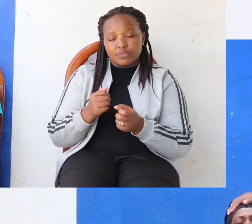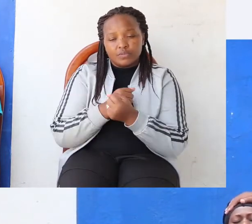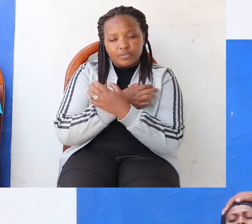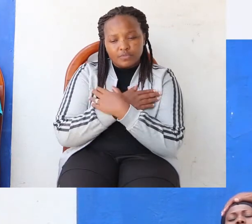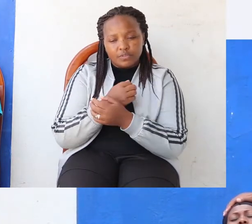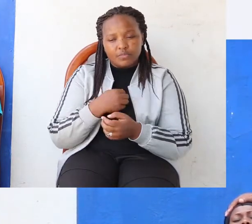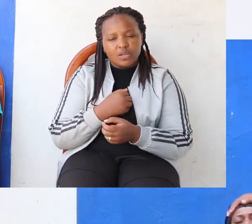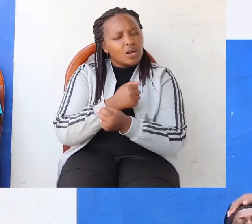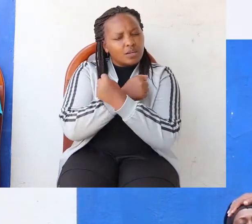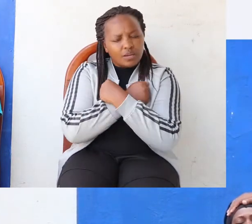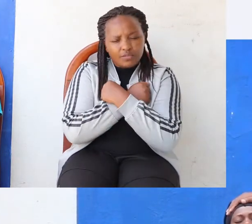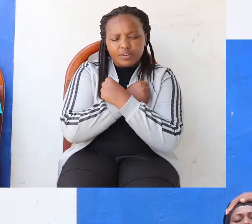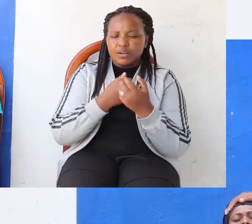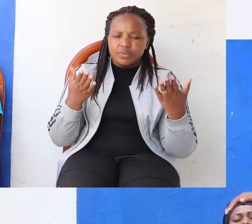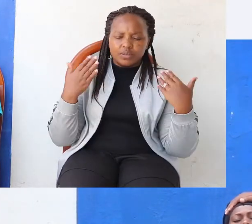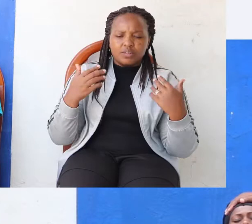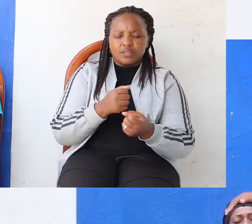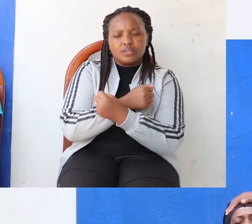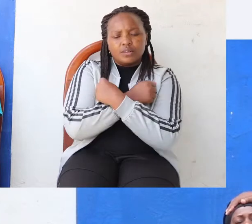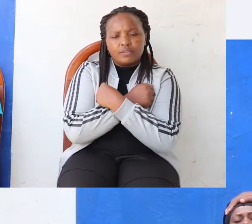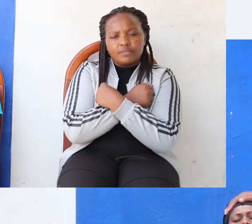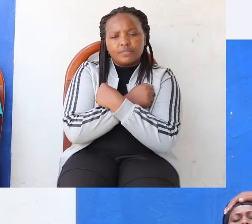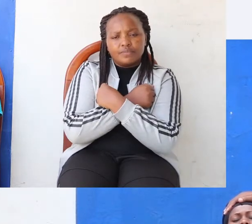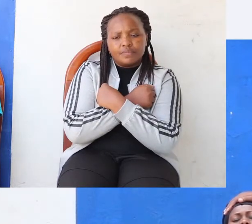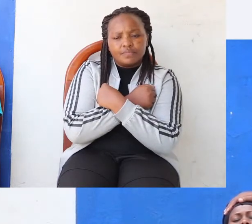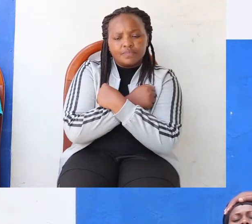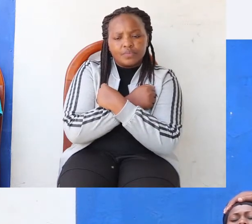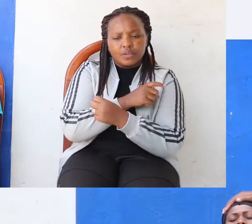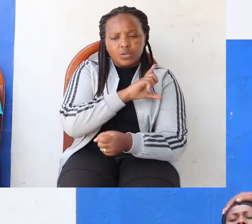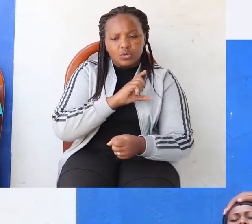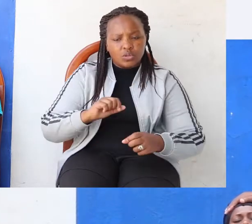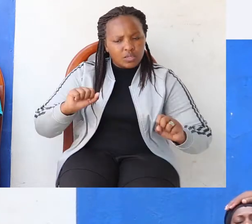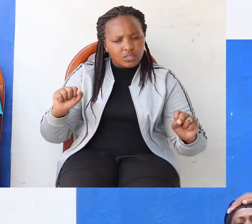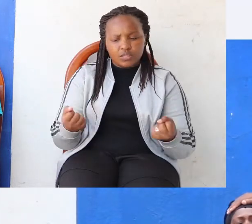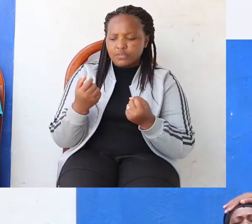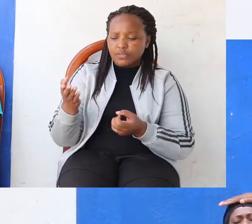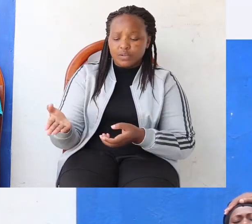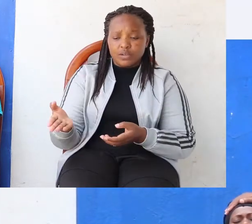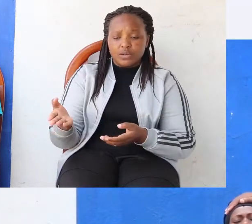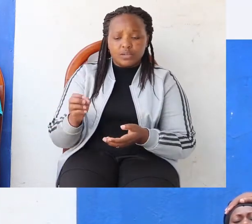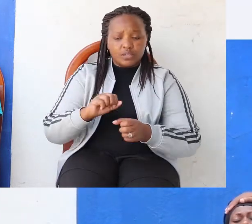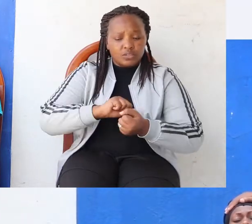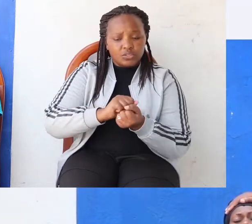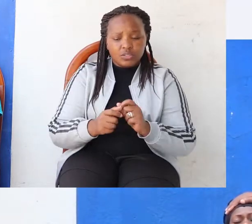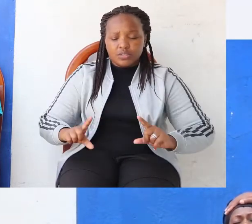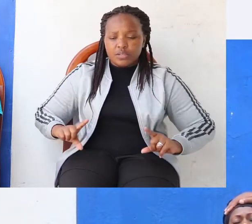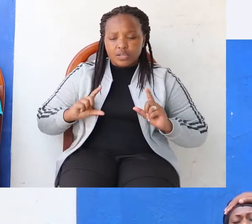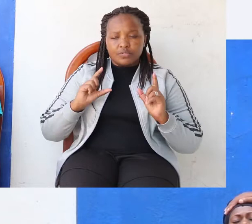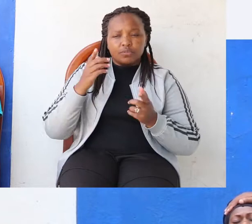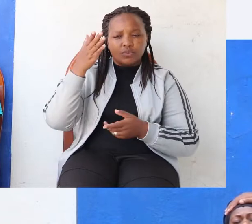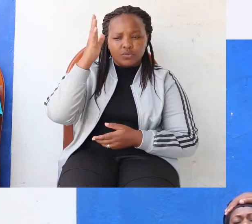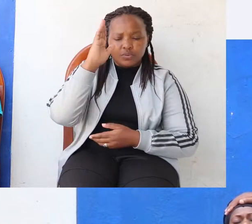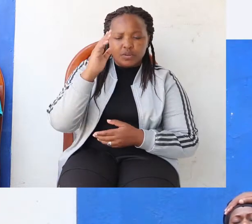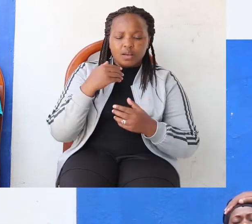Thank you because you love her with an everlasting love. I pray that this day, dear Lord, you will save her and change her life, dear God. Thank you for her